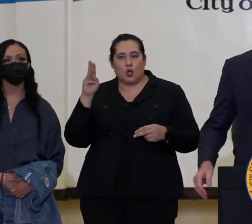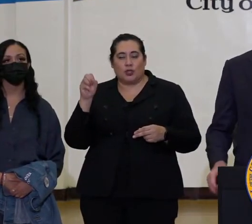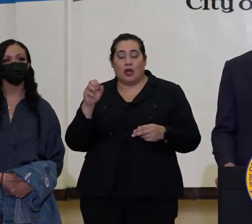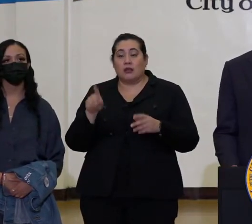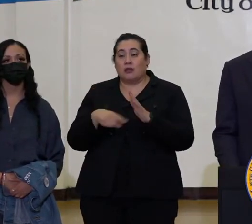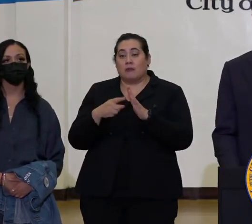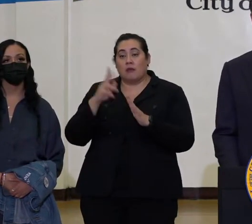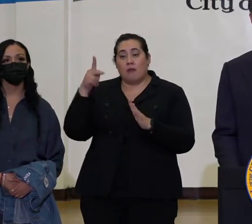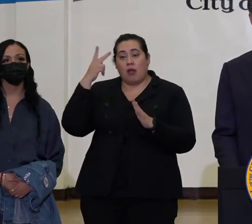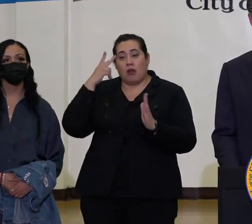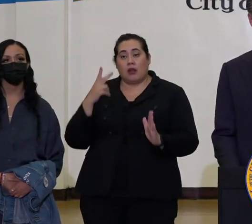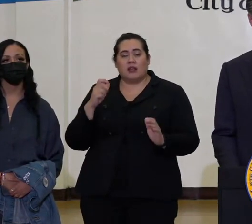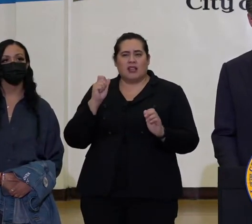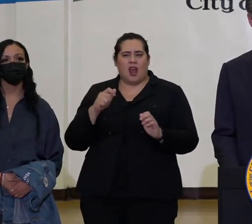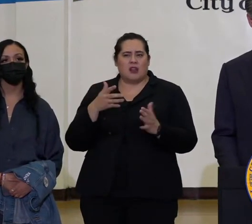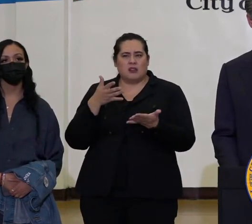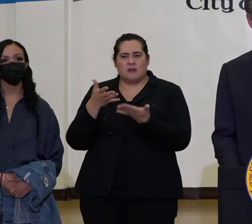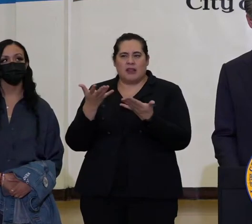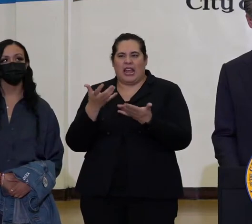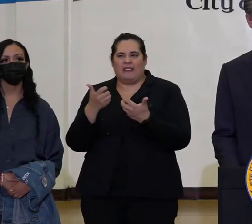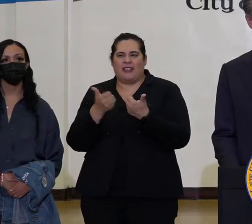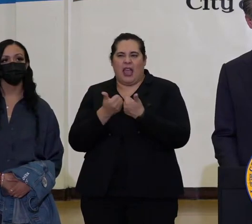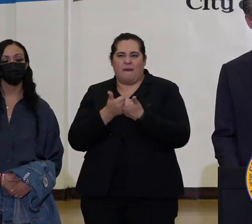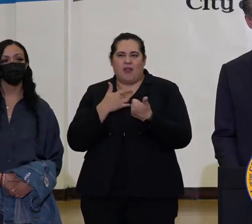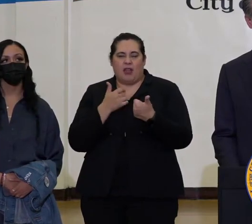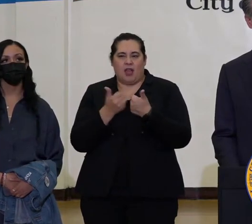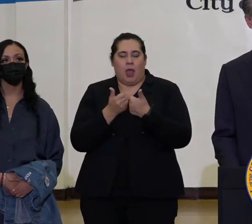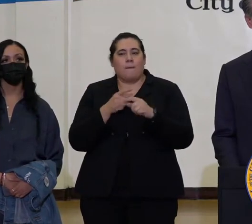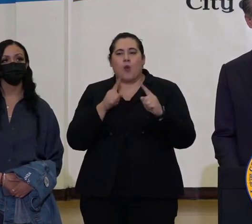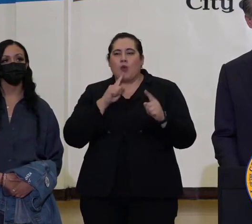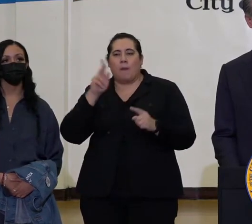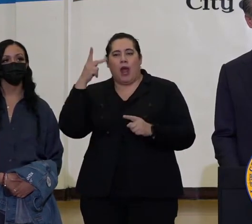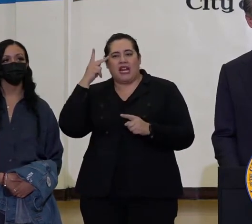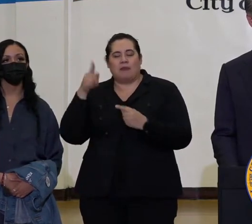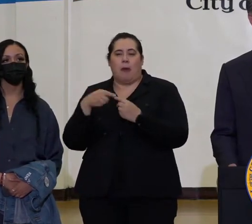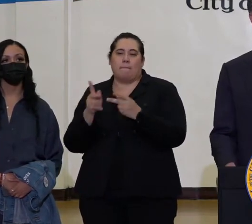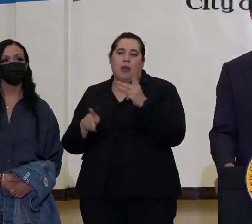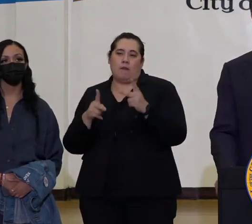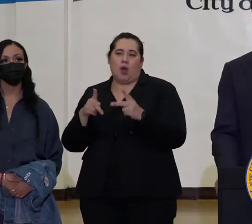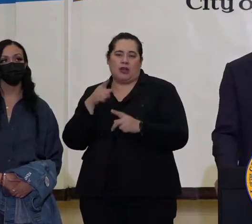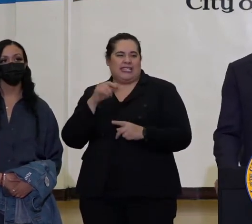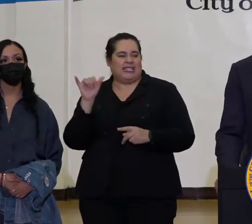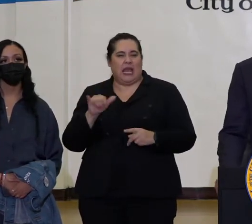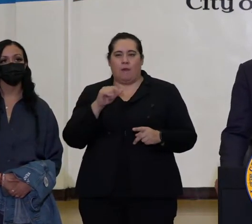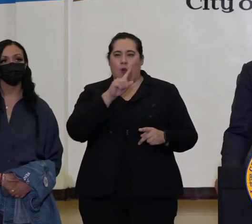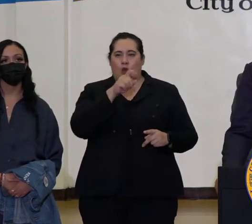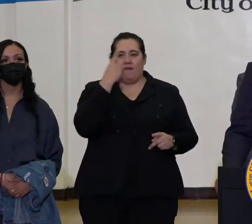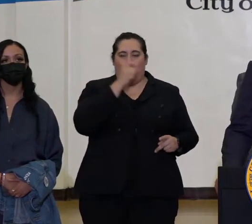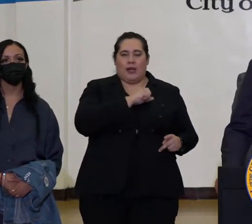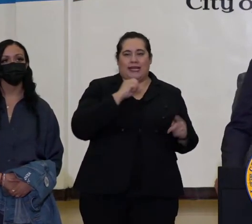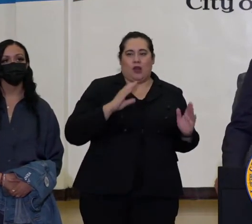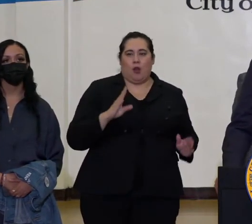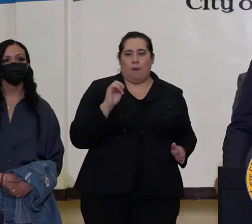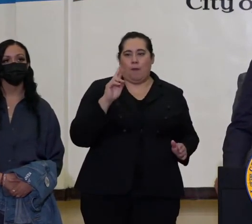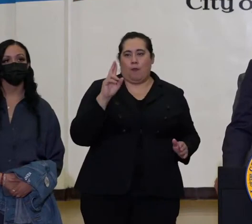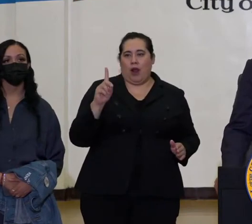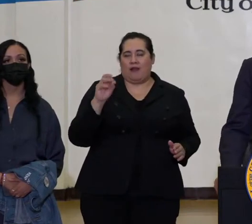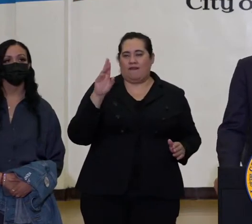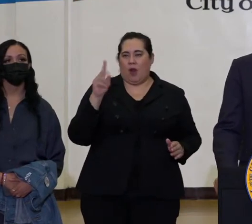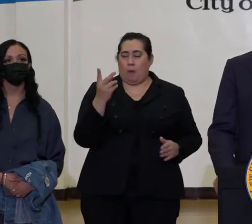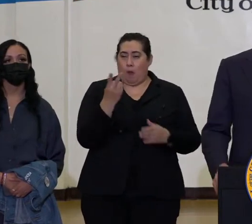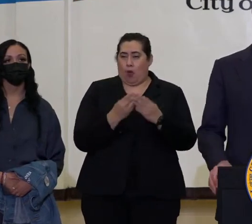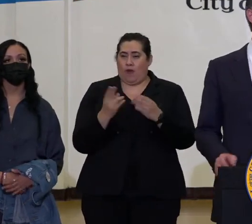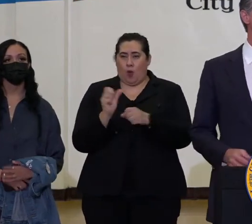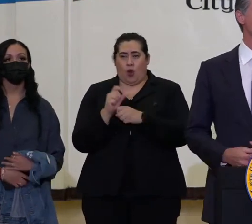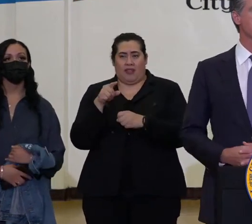game, but ultimately politics is about people. And when you hear, and the same question for Senator Bradford, because both of you have worked on this issue for a